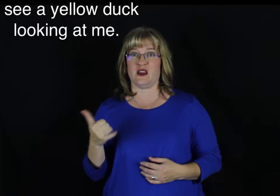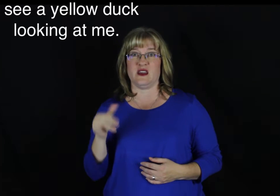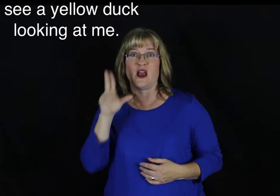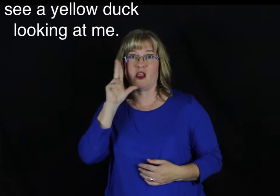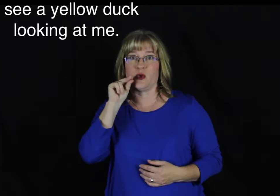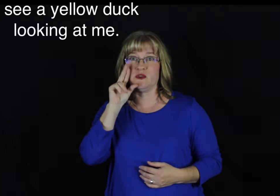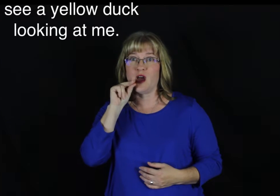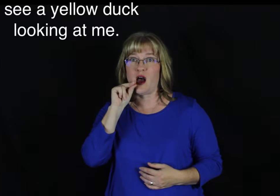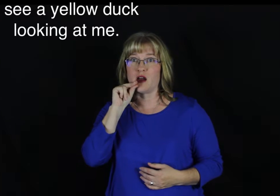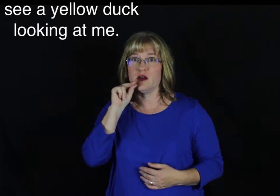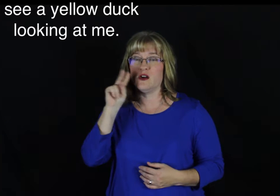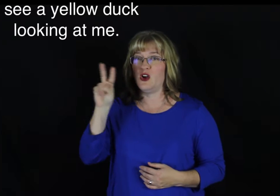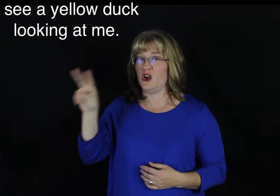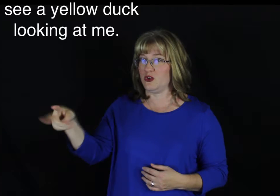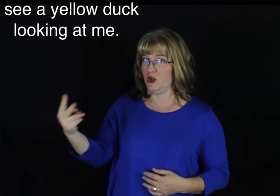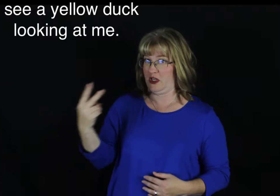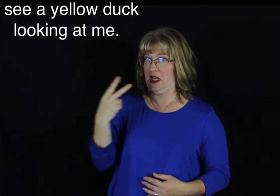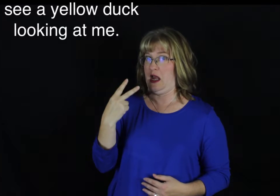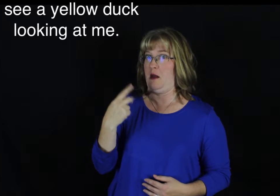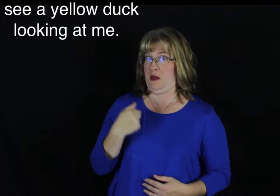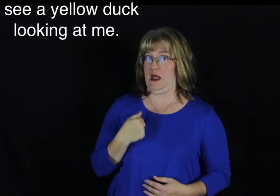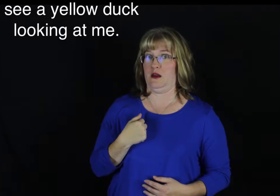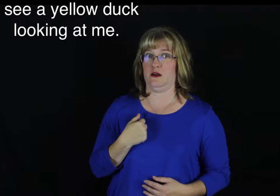a yellow duck looking at me.